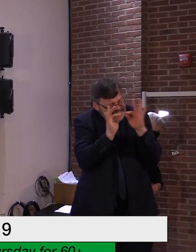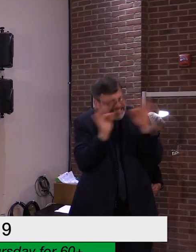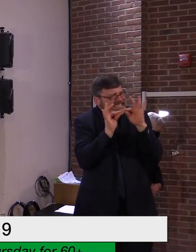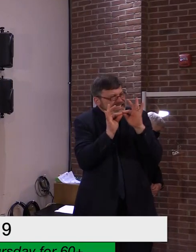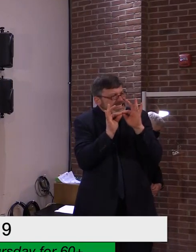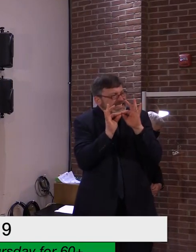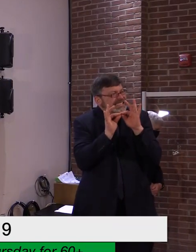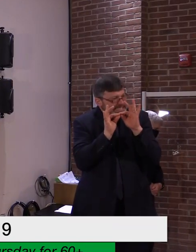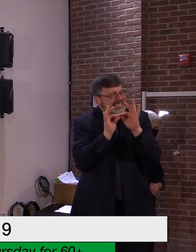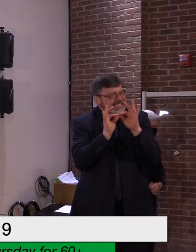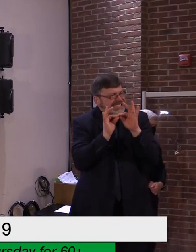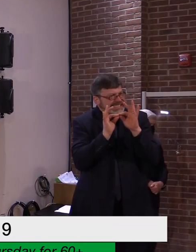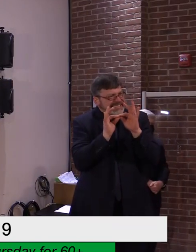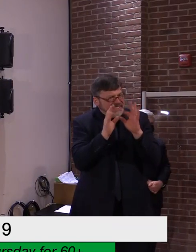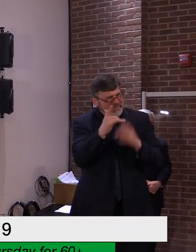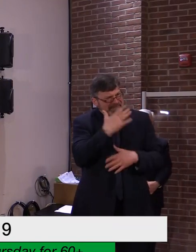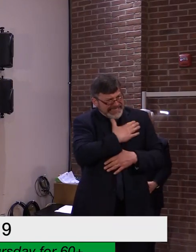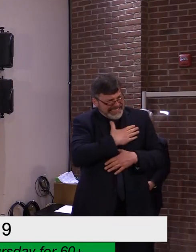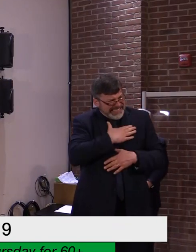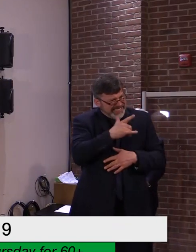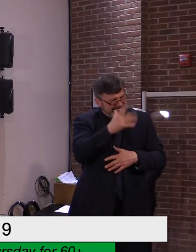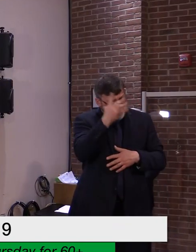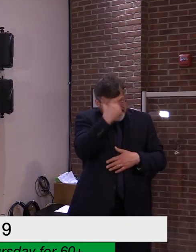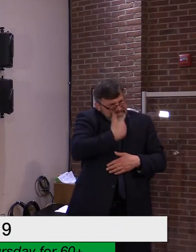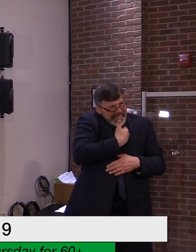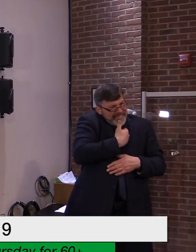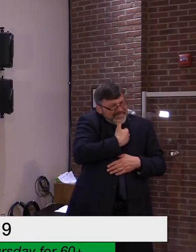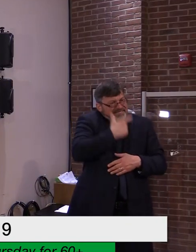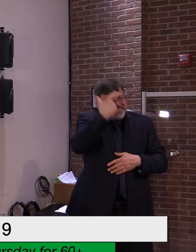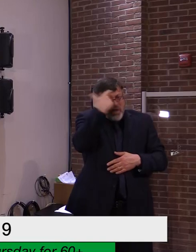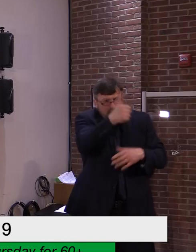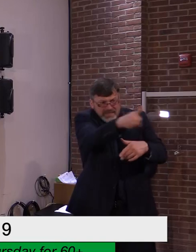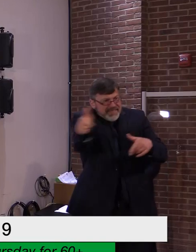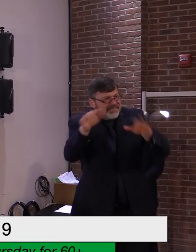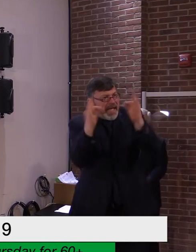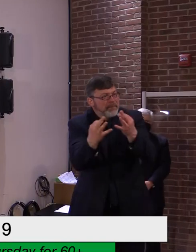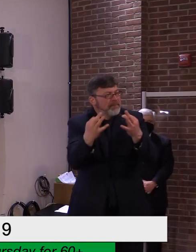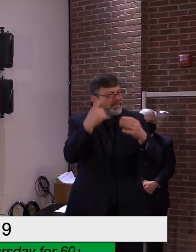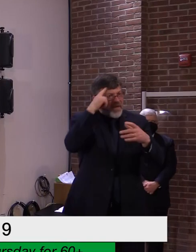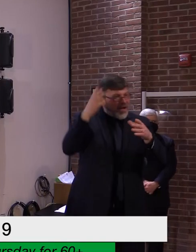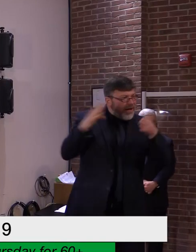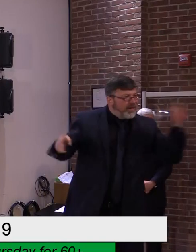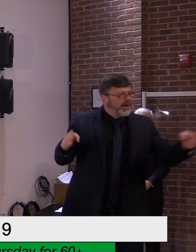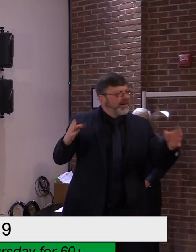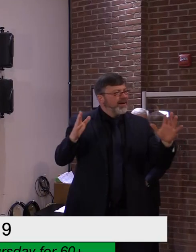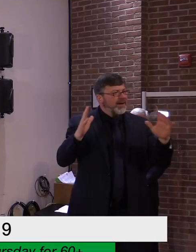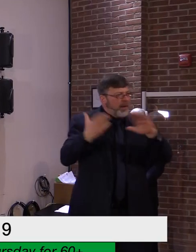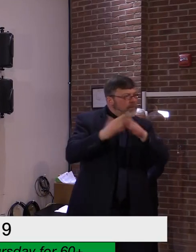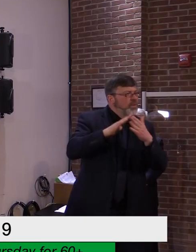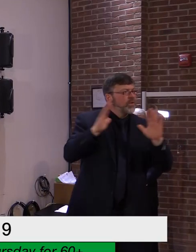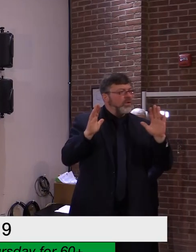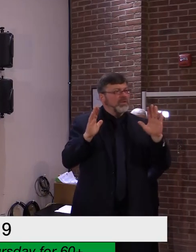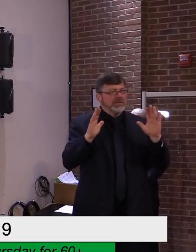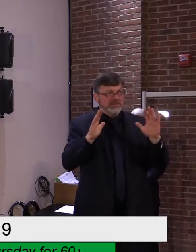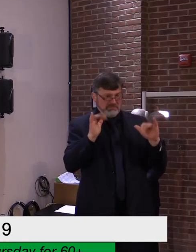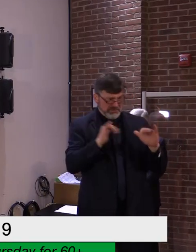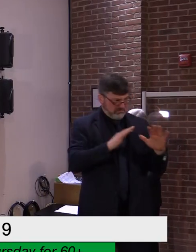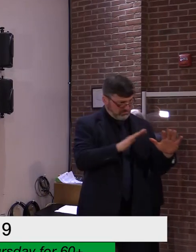The governor will make his comments when he returns from his White House phone call, so we'll open things up now.